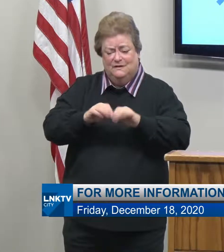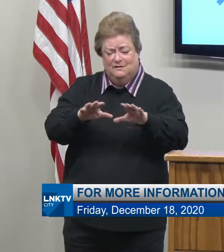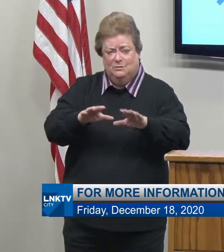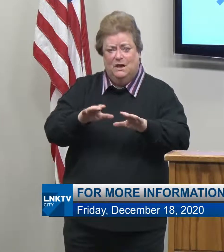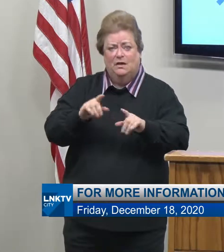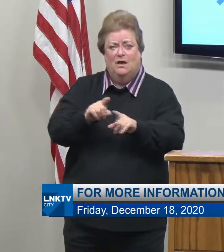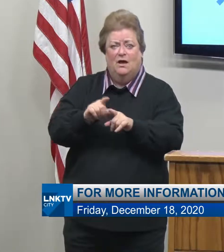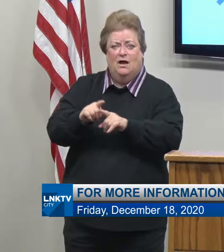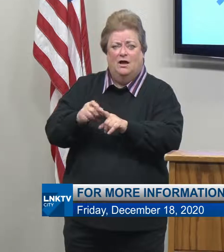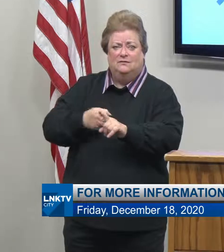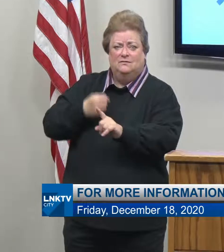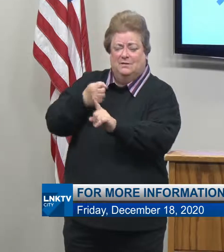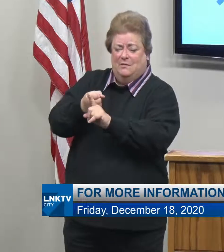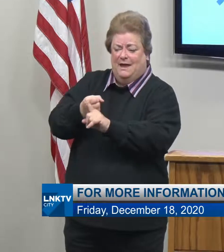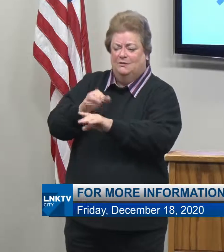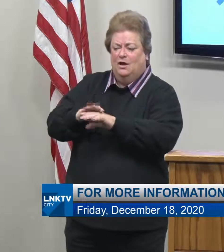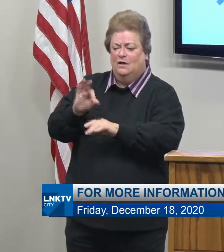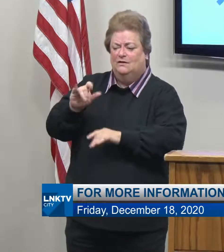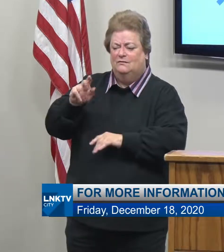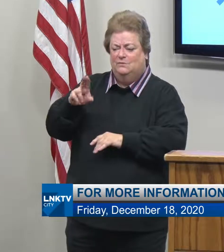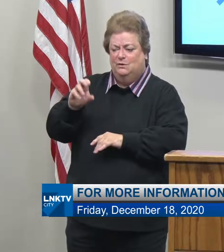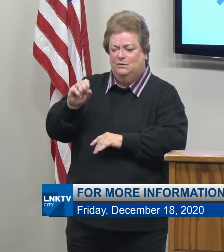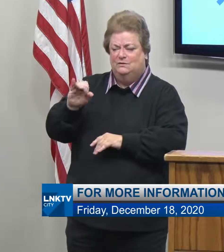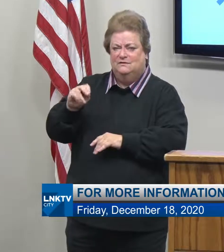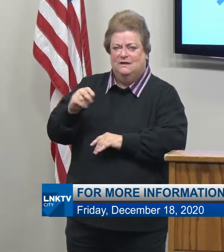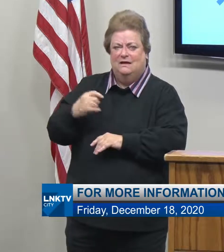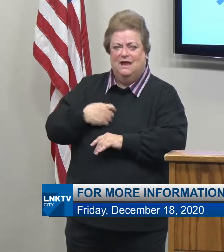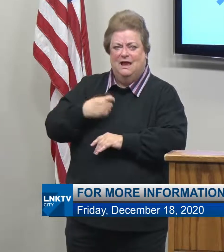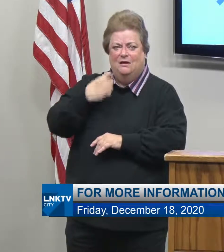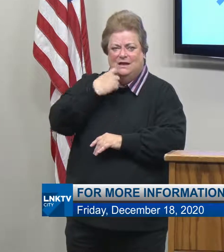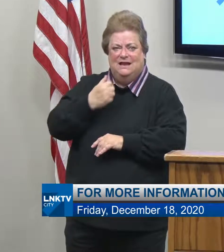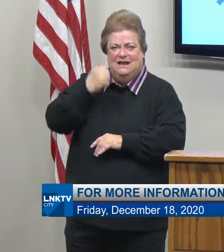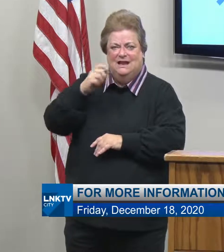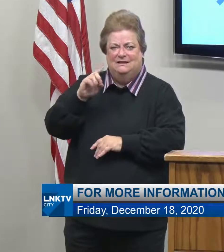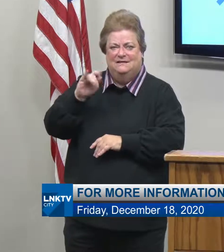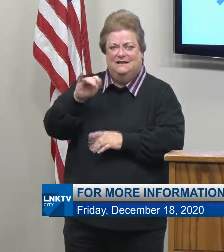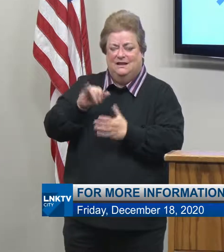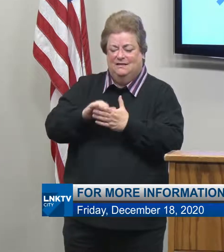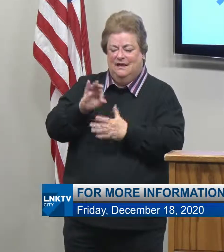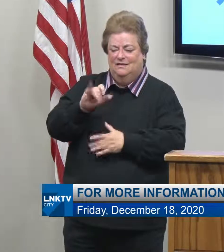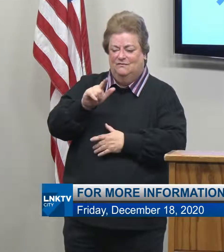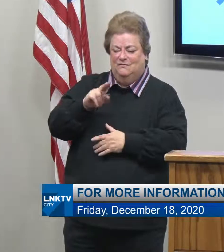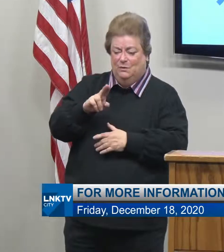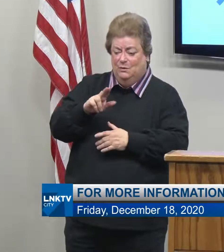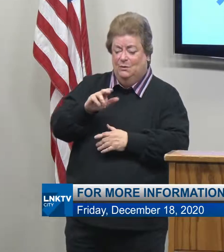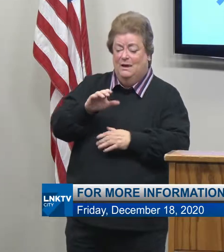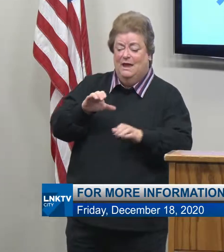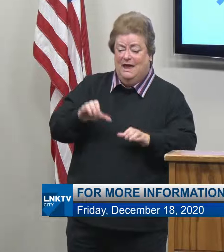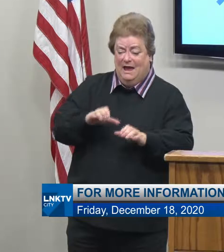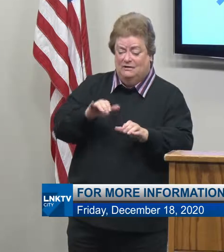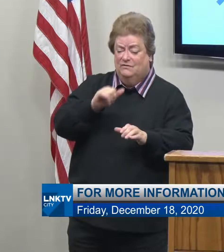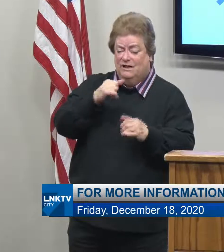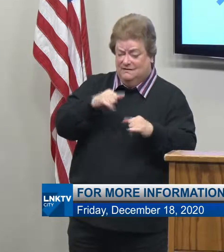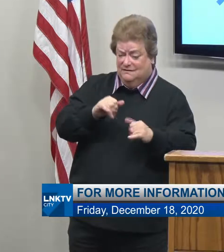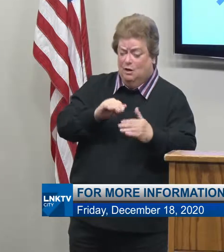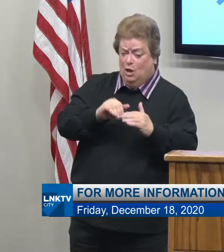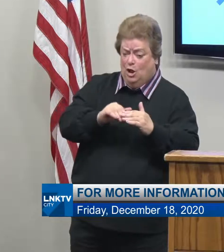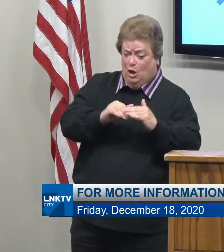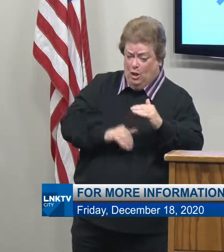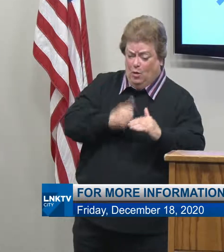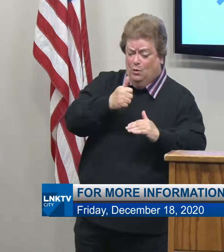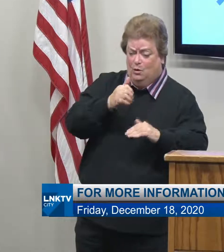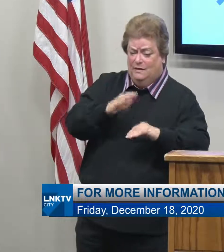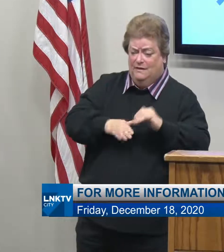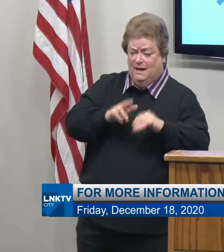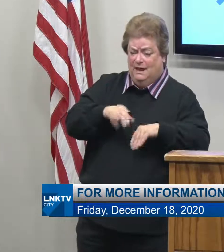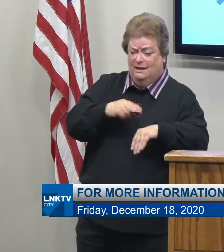impact on this year's flu season. Our latest data showed that flu activity remains lower than usual for this time of